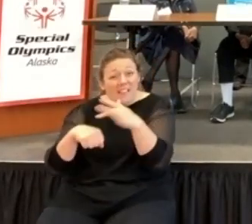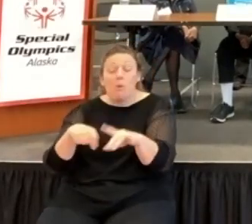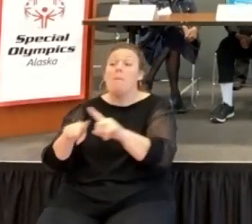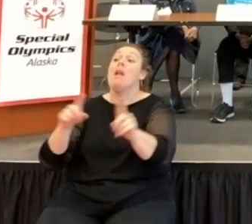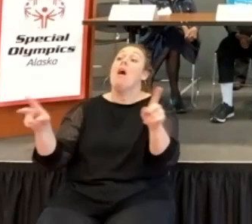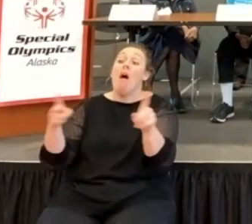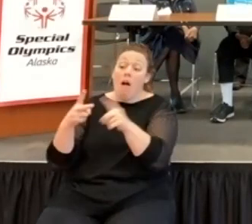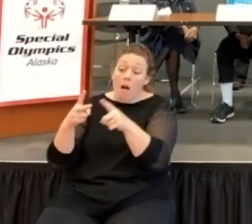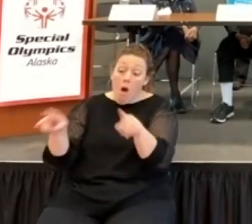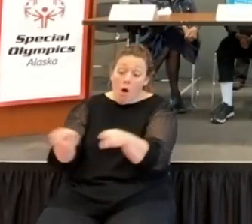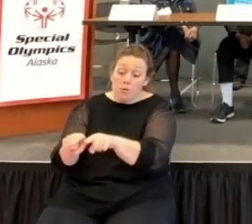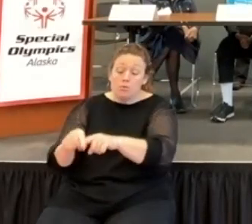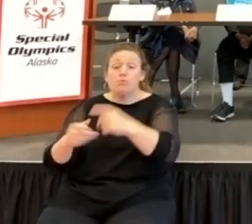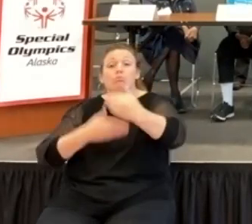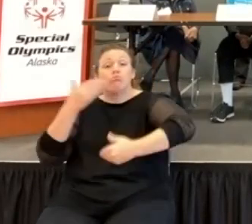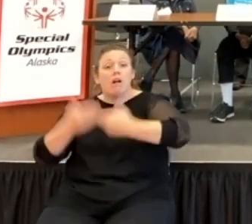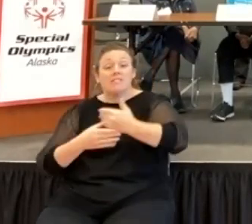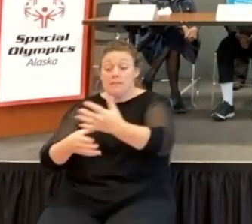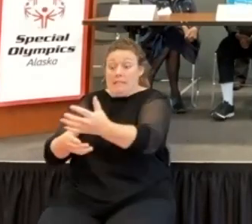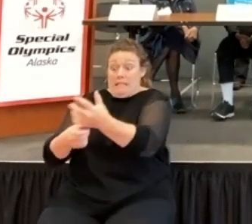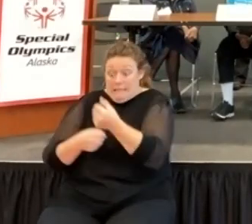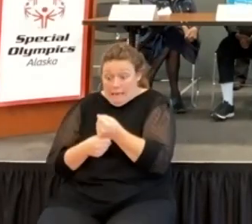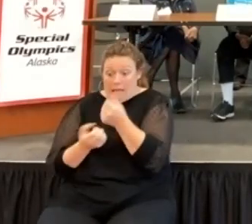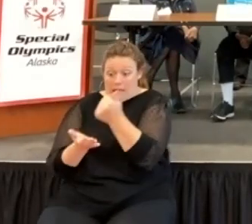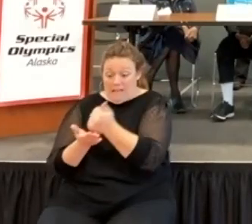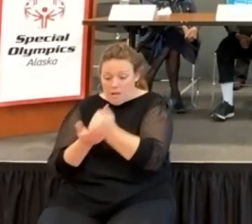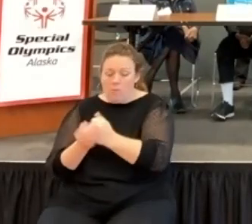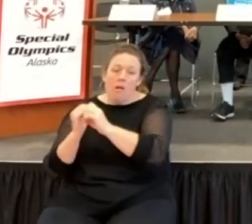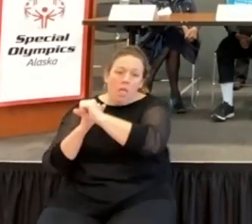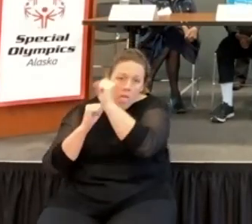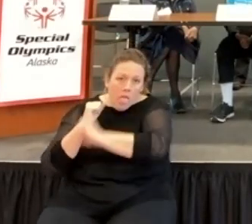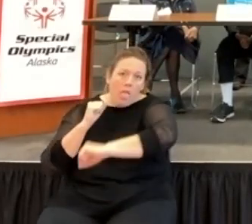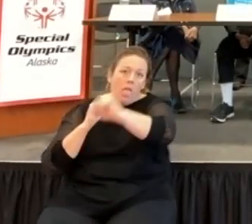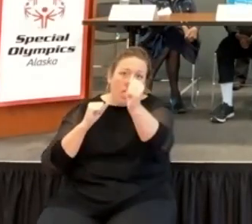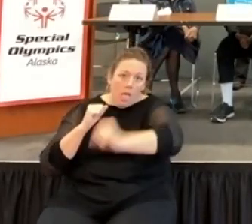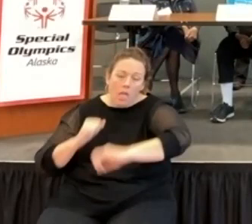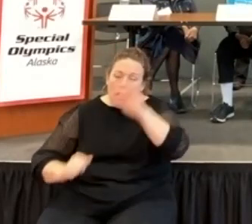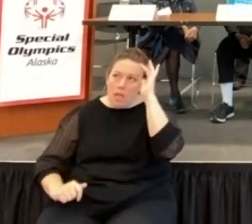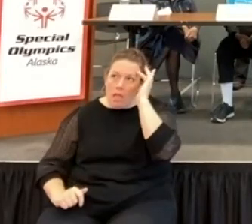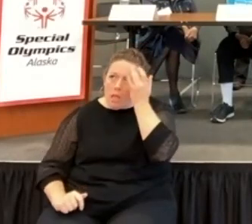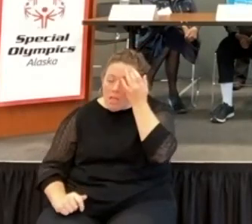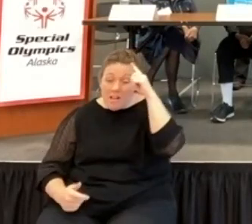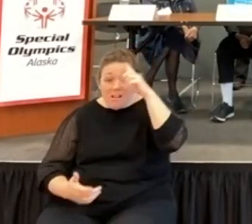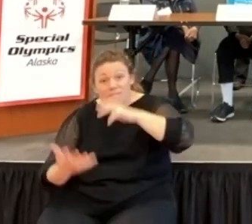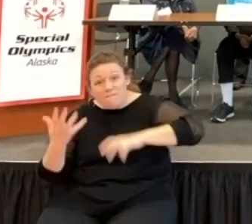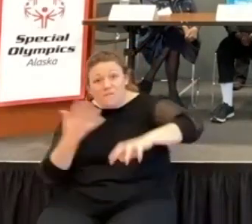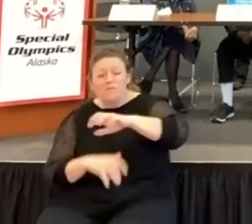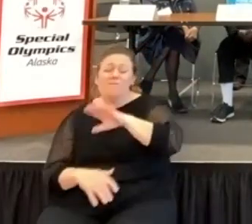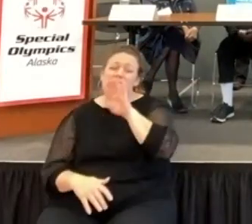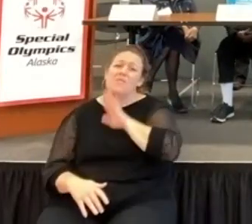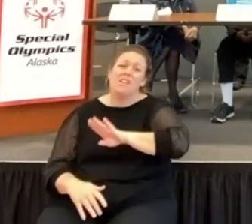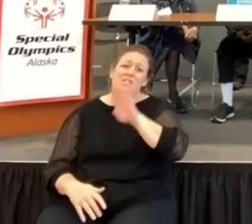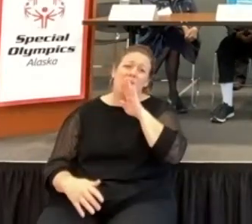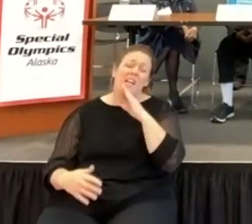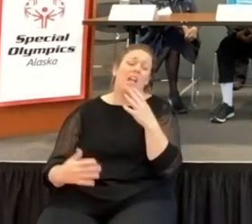of actually obtaining the assistance can be long, laborious, confusing, and frustrating. And I would love to